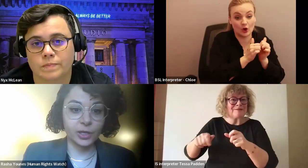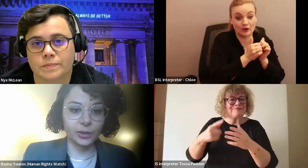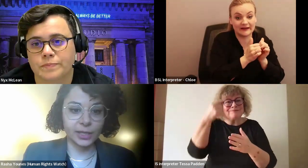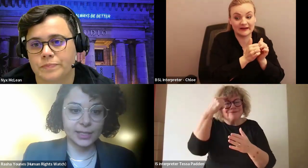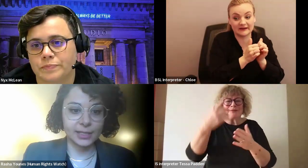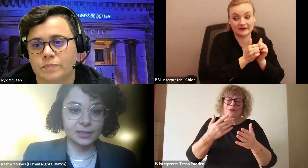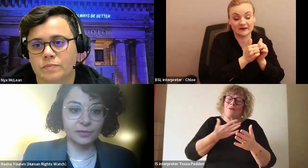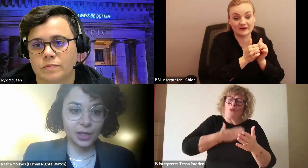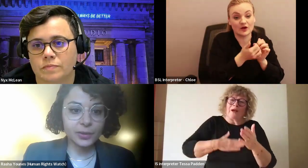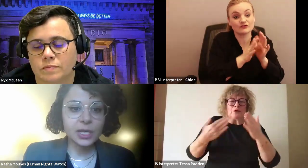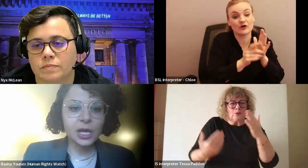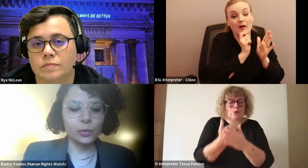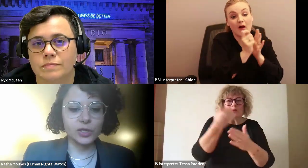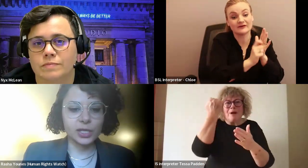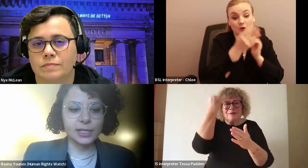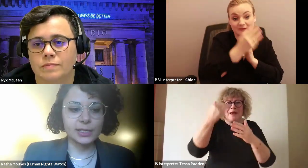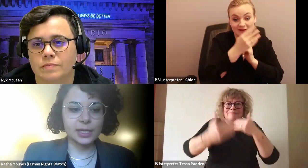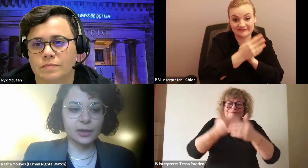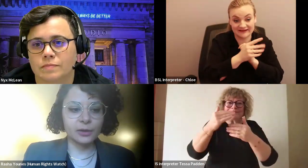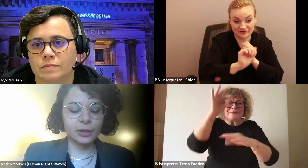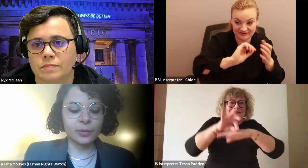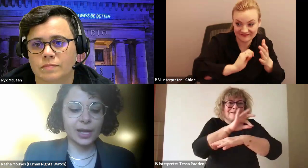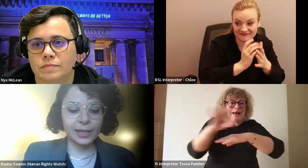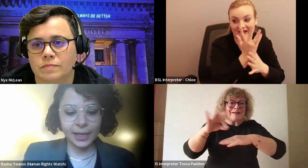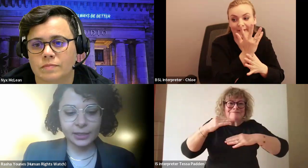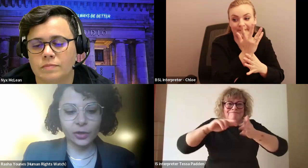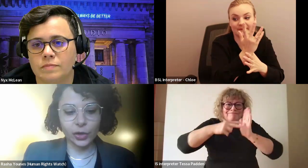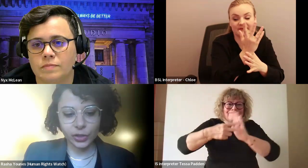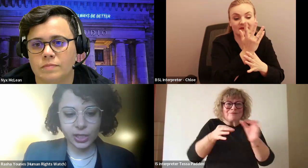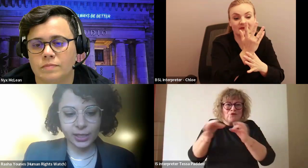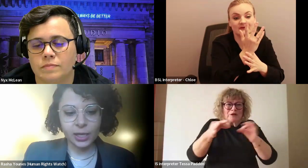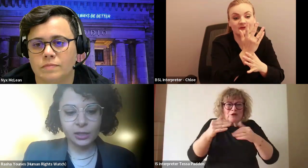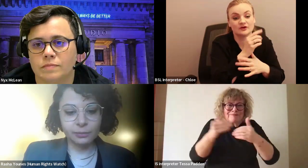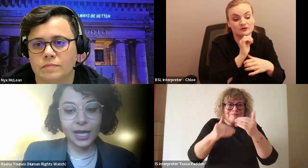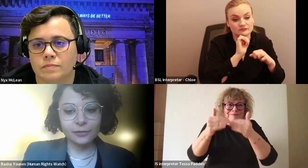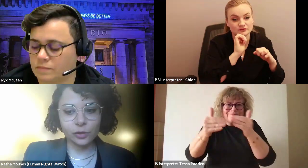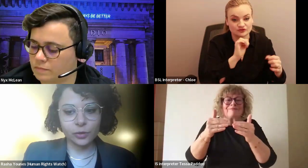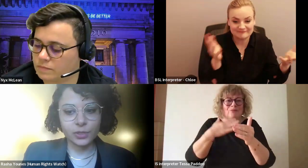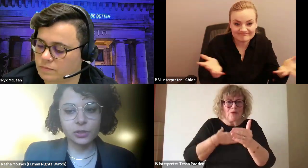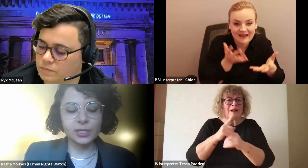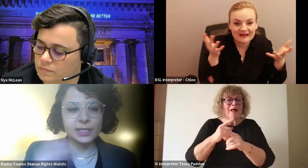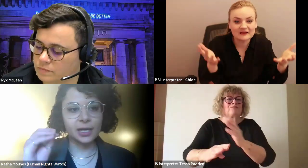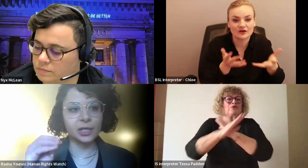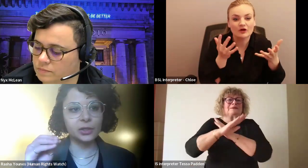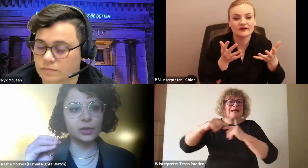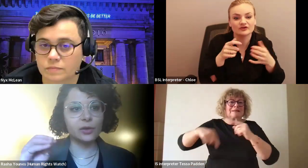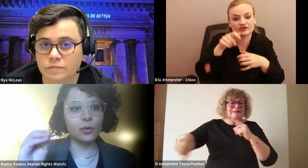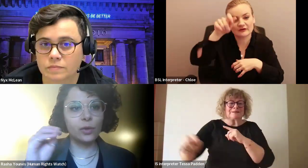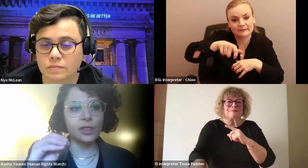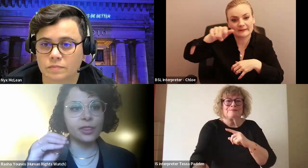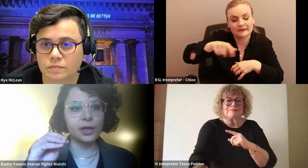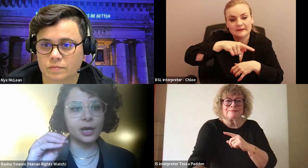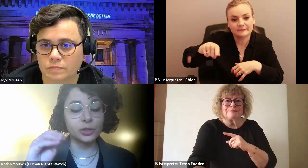Rigo from Article 19 developed, which is compelling and encouraging platforms to design